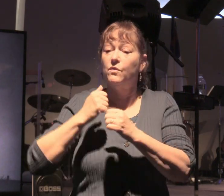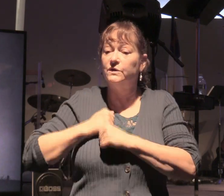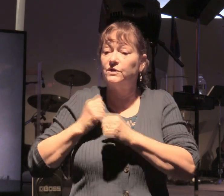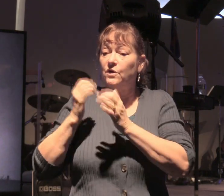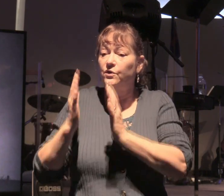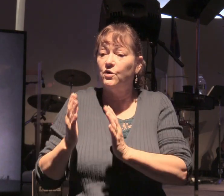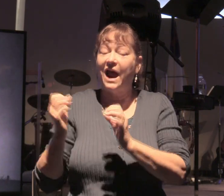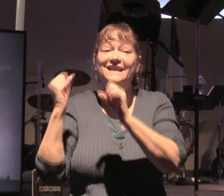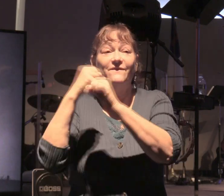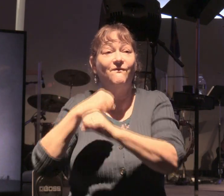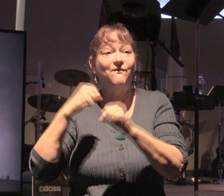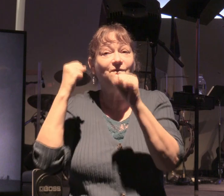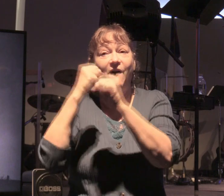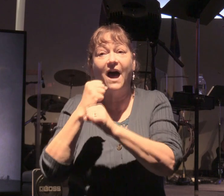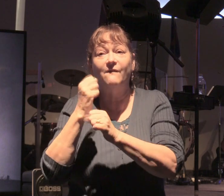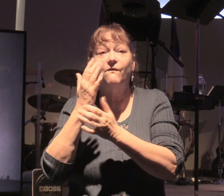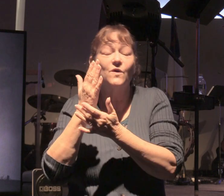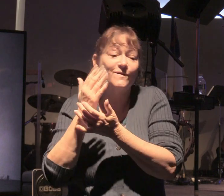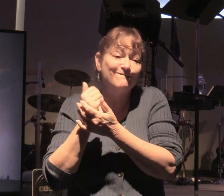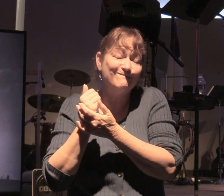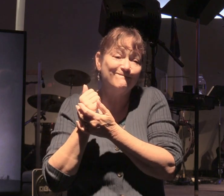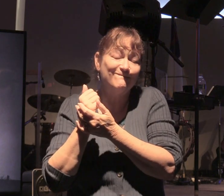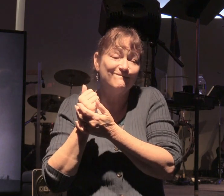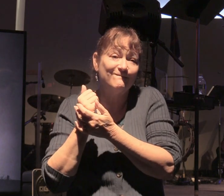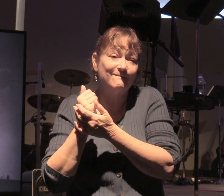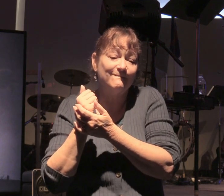has fought for some,